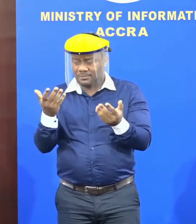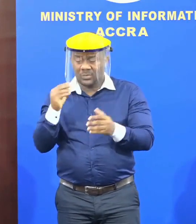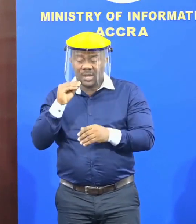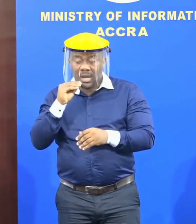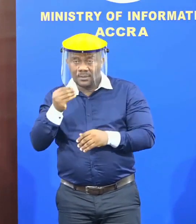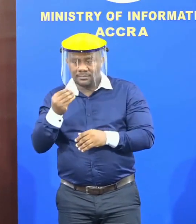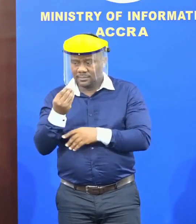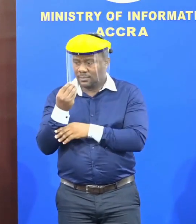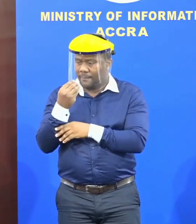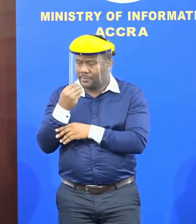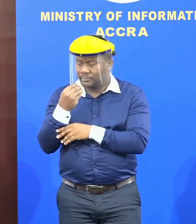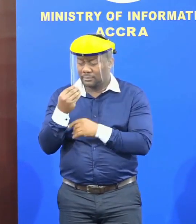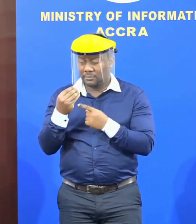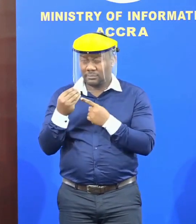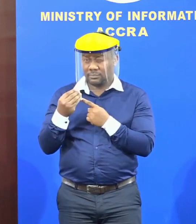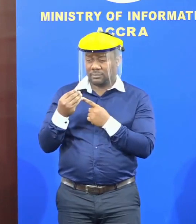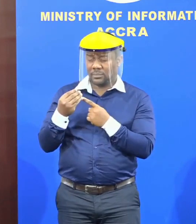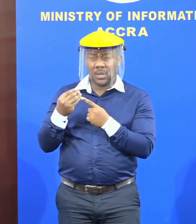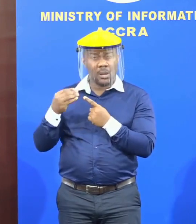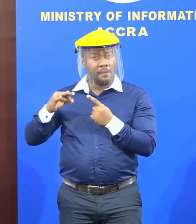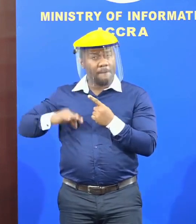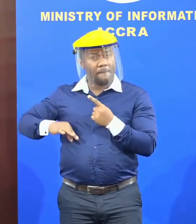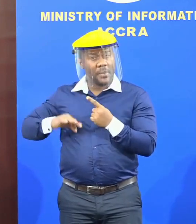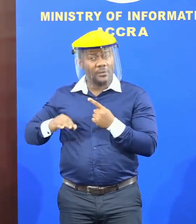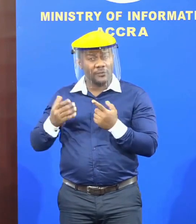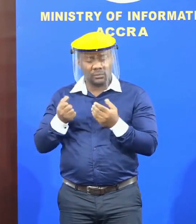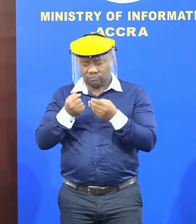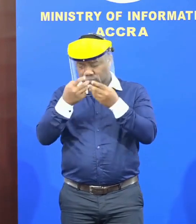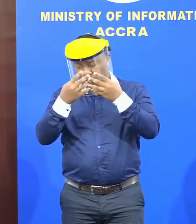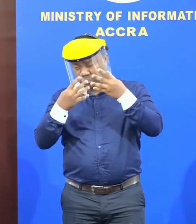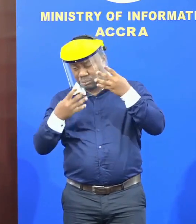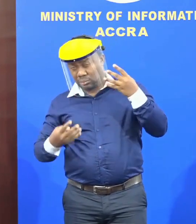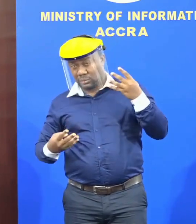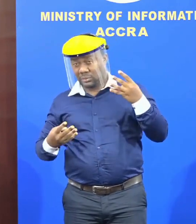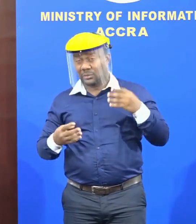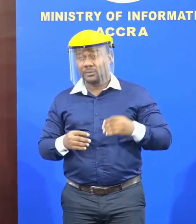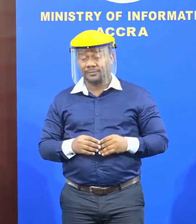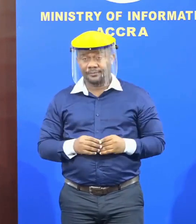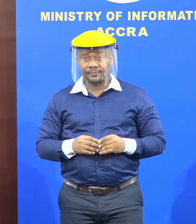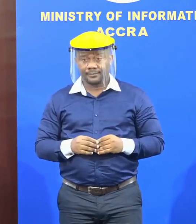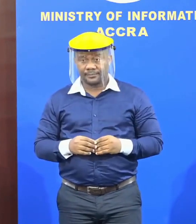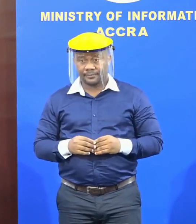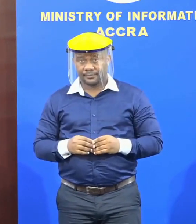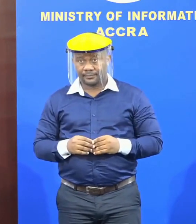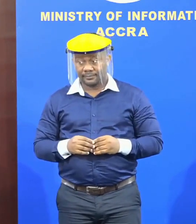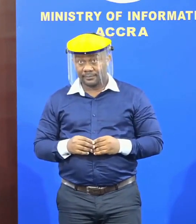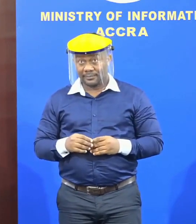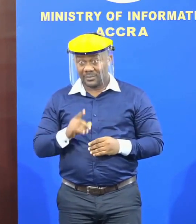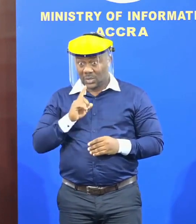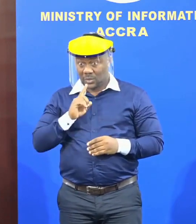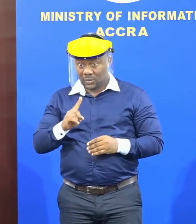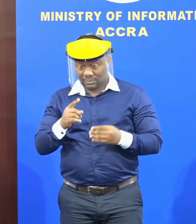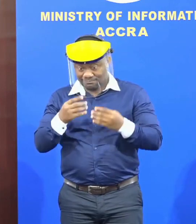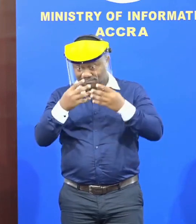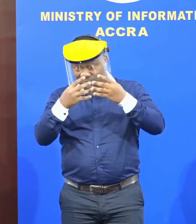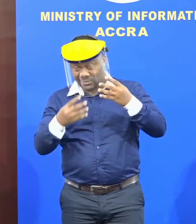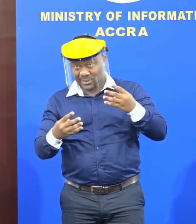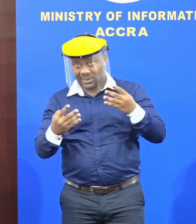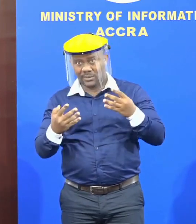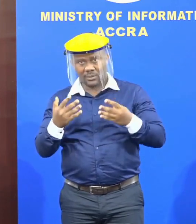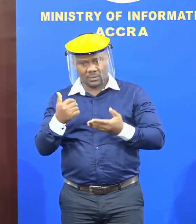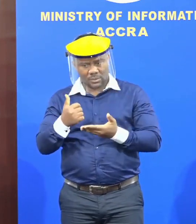kuku ye ne se di a emfaso efiri mu ban edoso pa esanse emfaso efiri mu ban edoso ntino ye beboa me